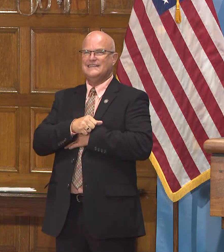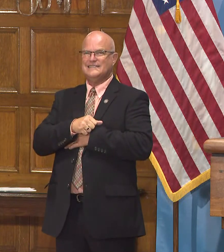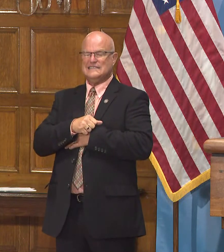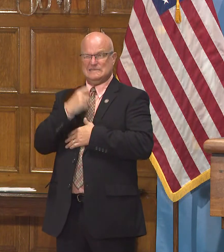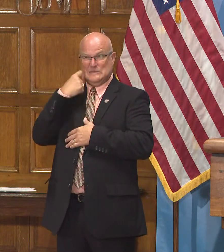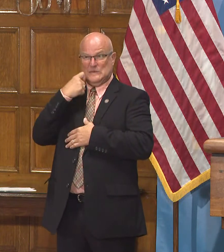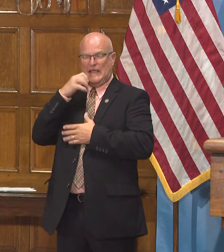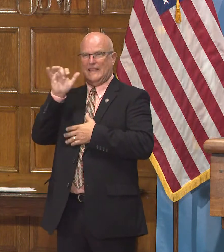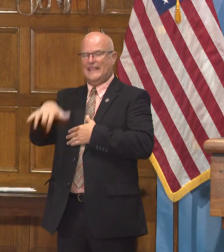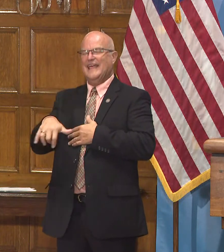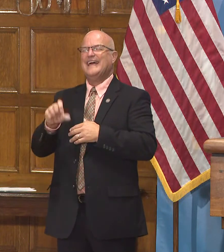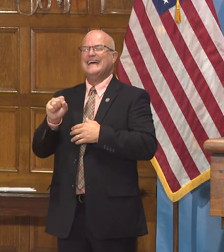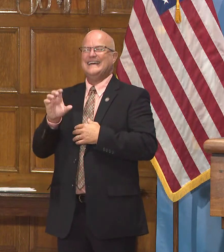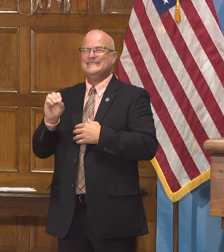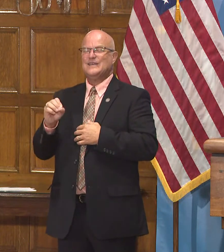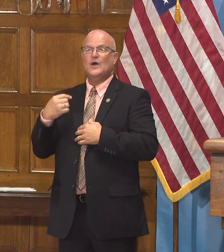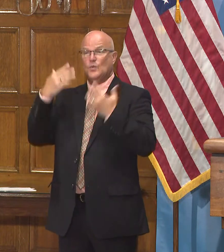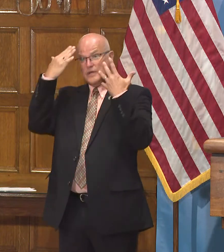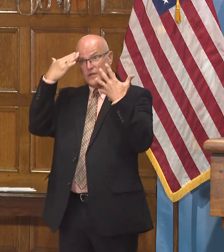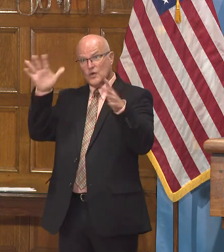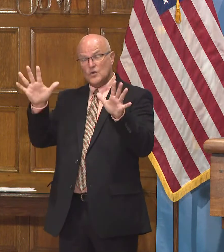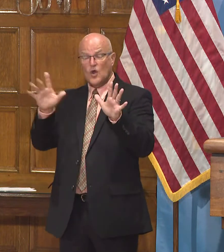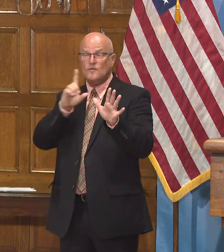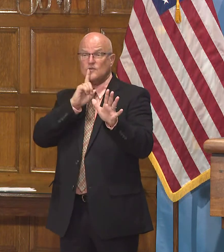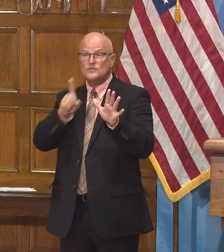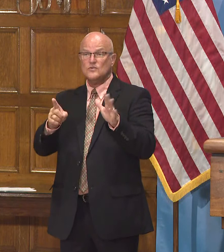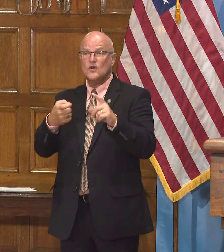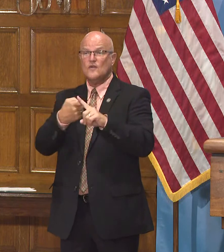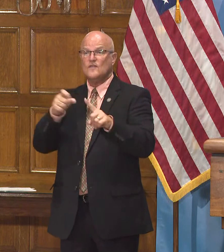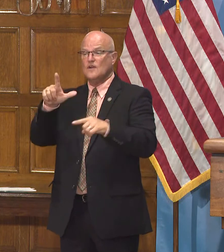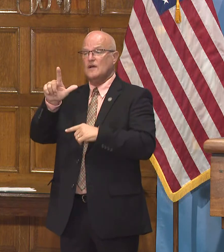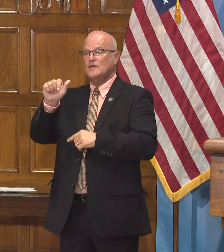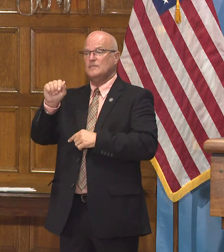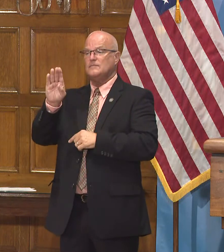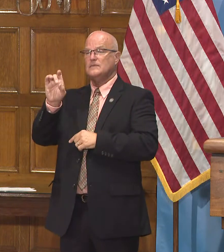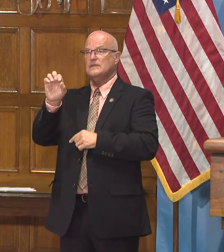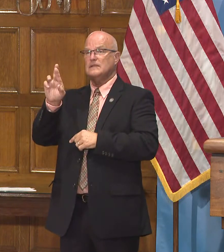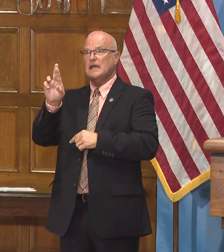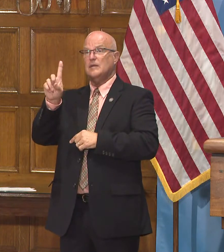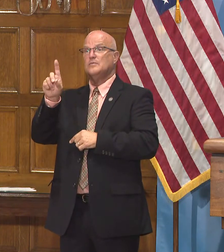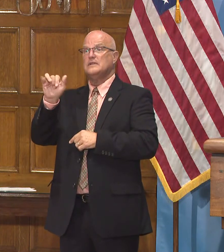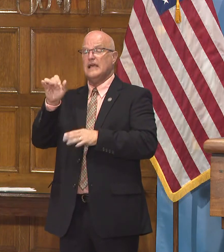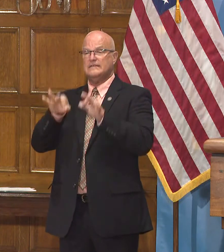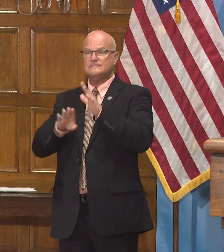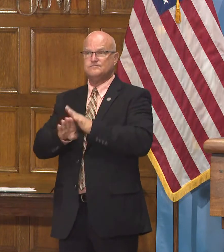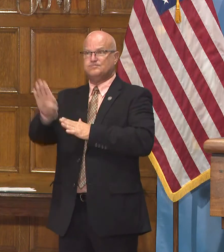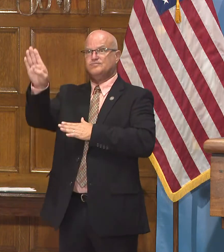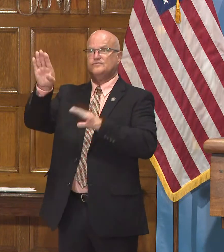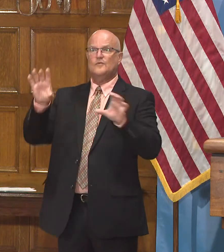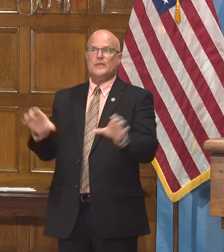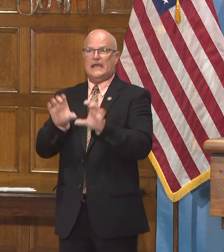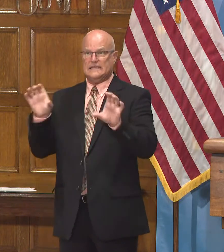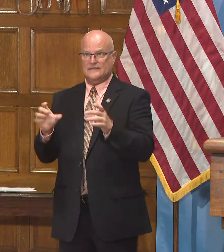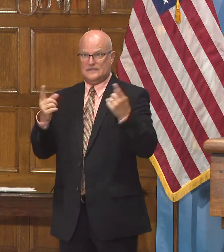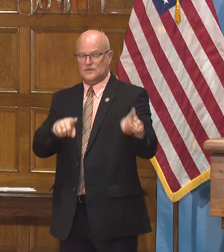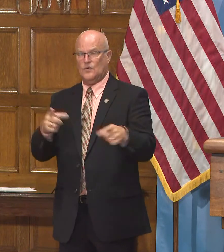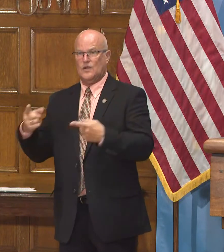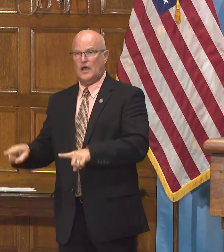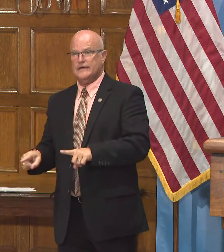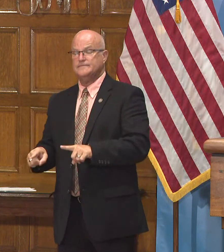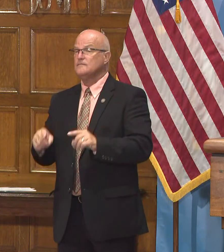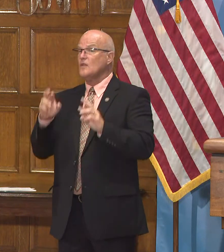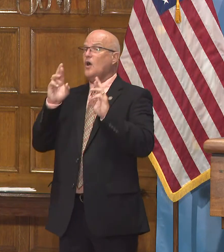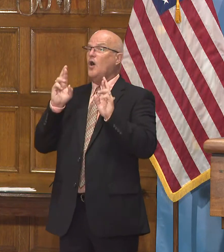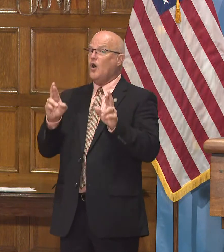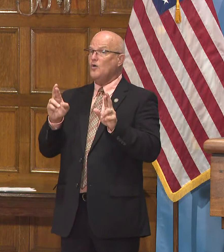more recent than that. So we don't know for sure, even from Labor Day, as to whether there'll be a spike from the activities. I'm hopeful